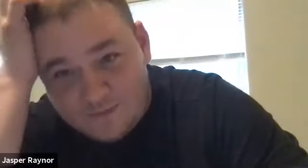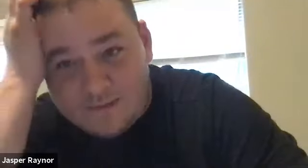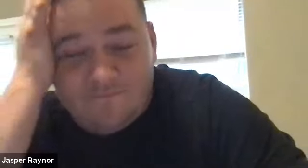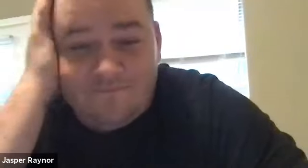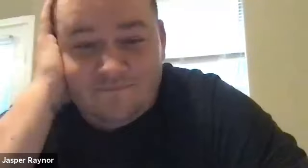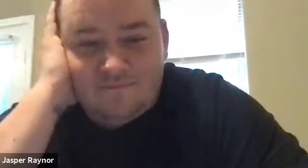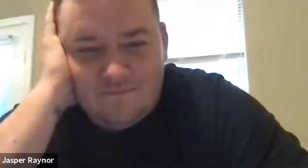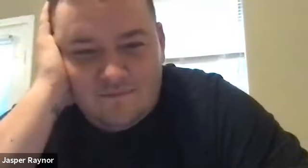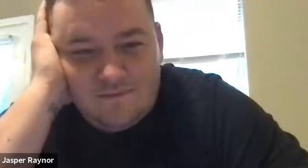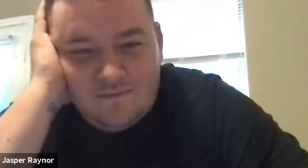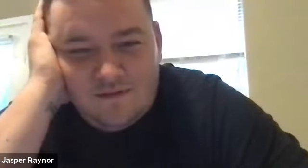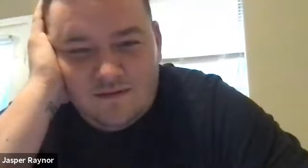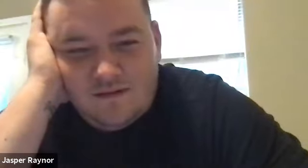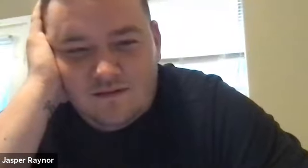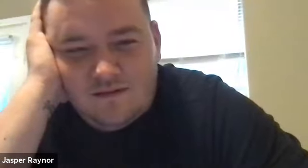What? How was T again?